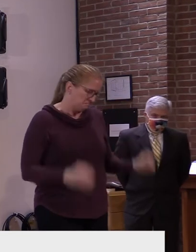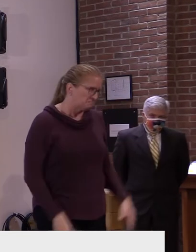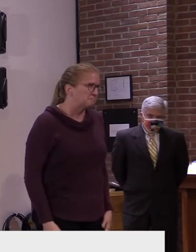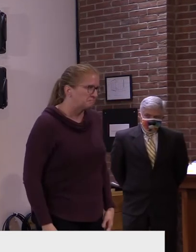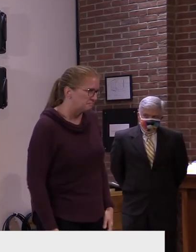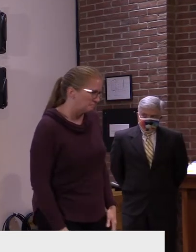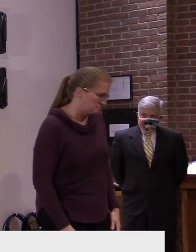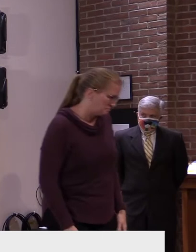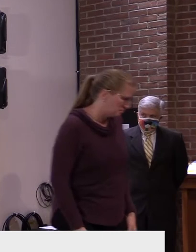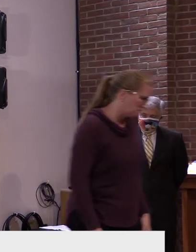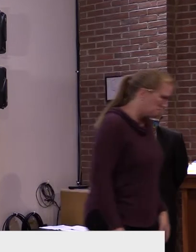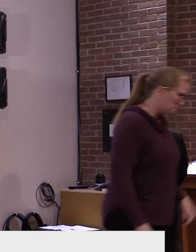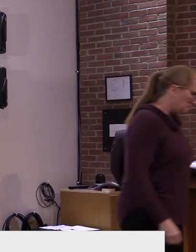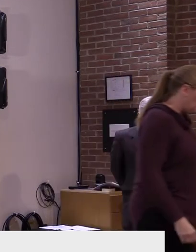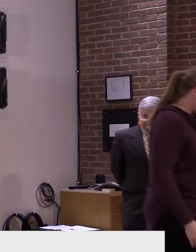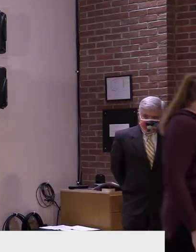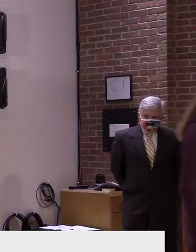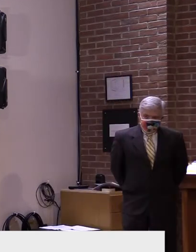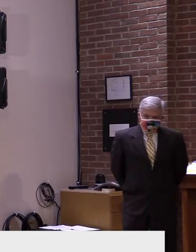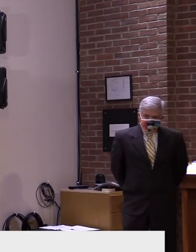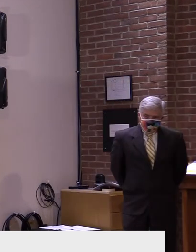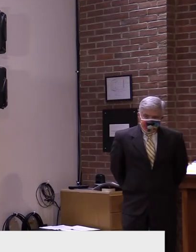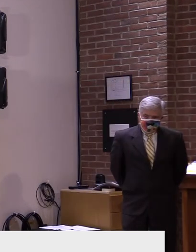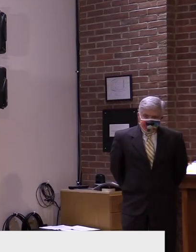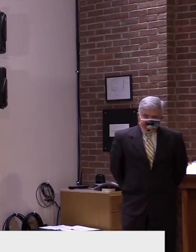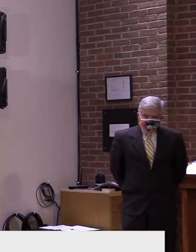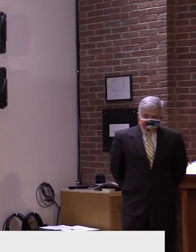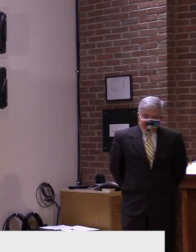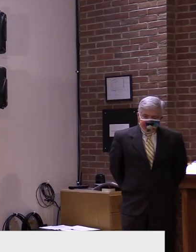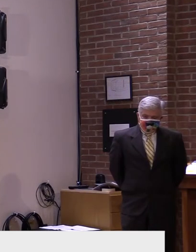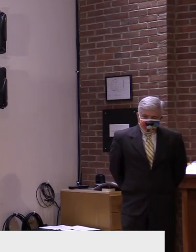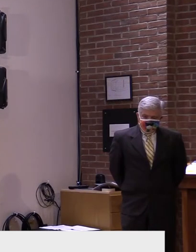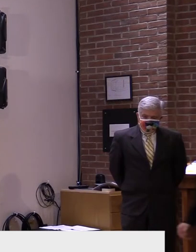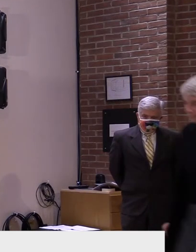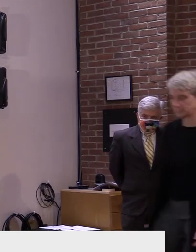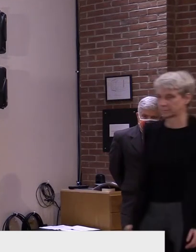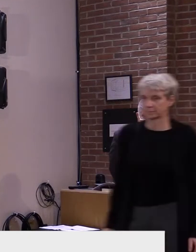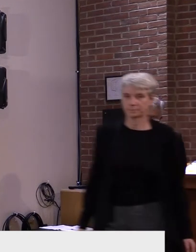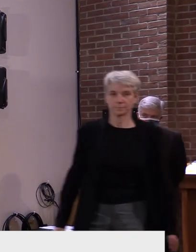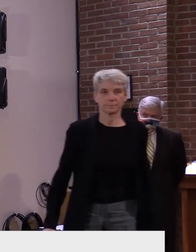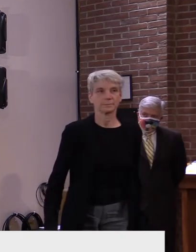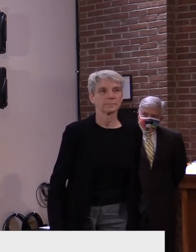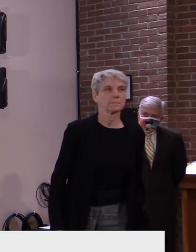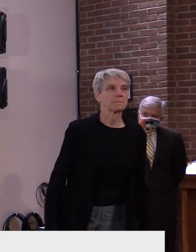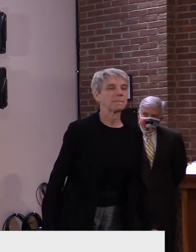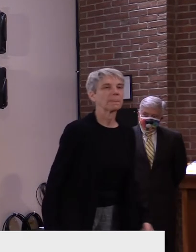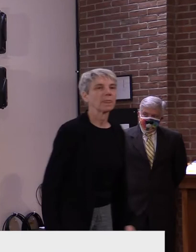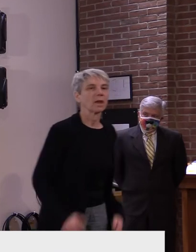hey thank you very much andrew g not tv